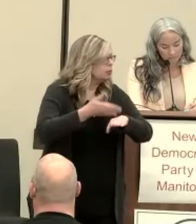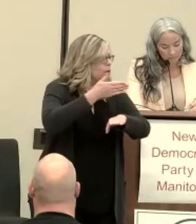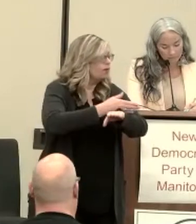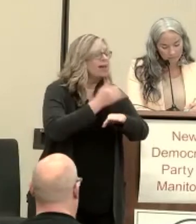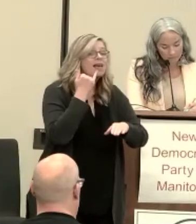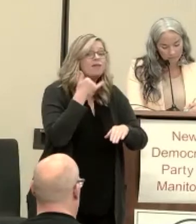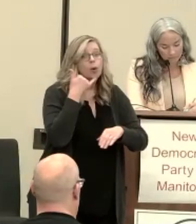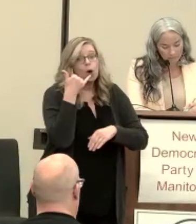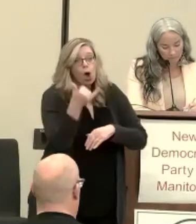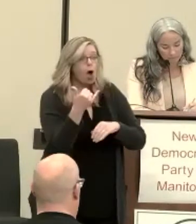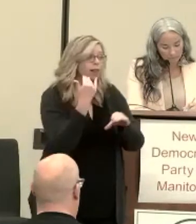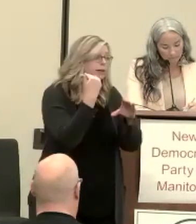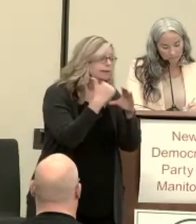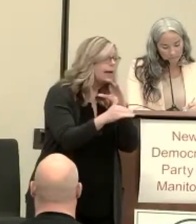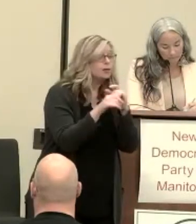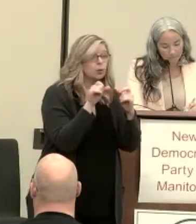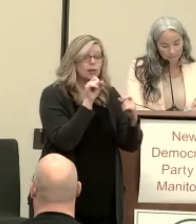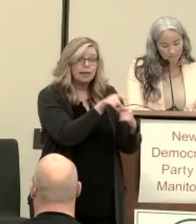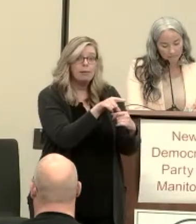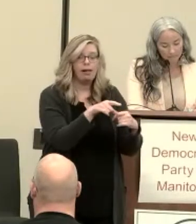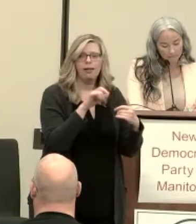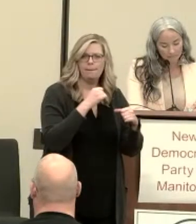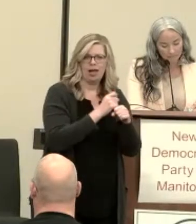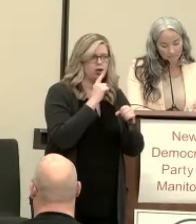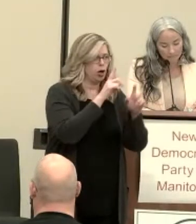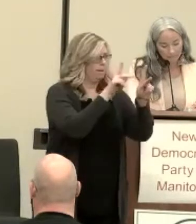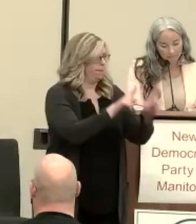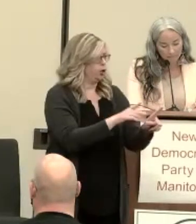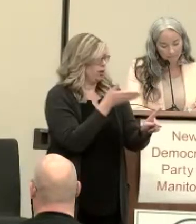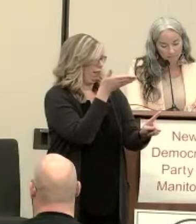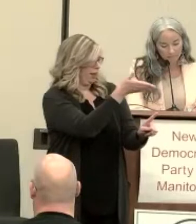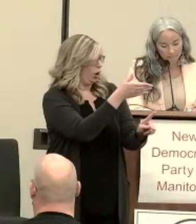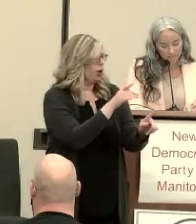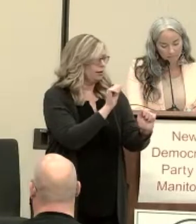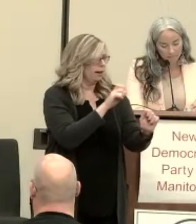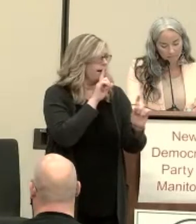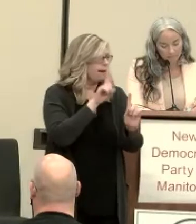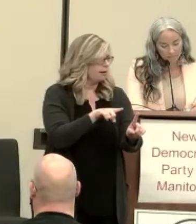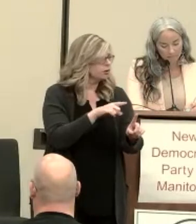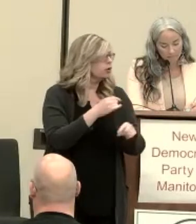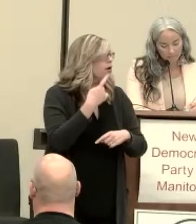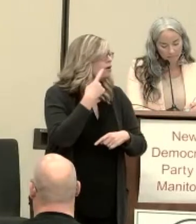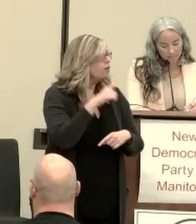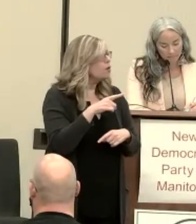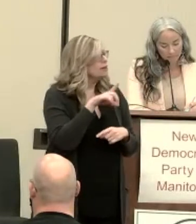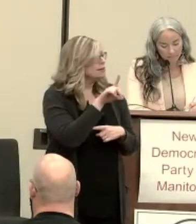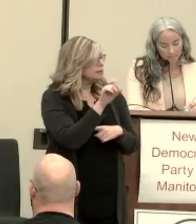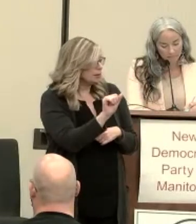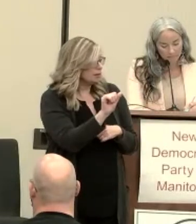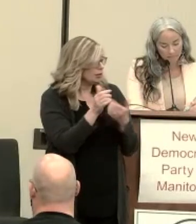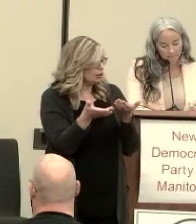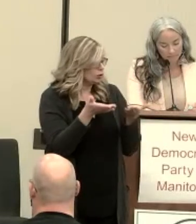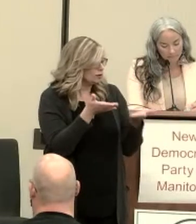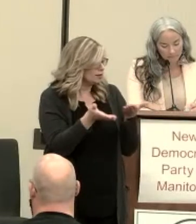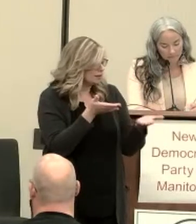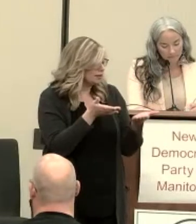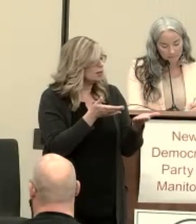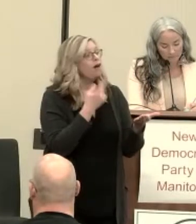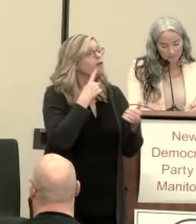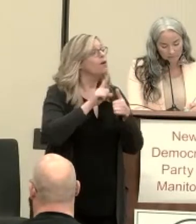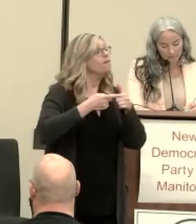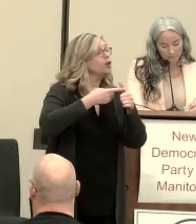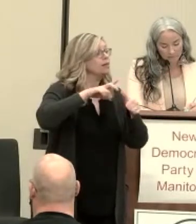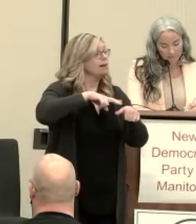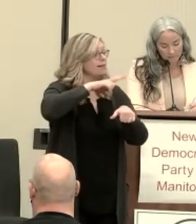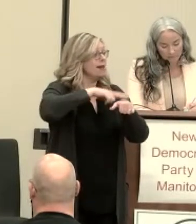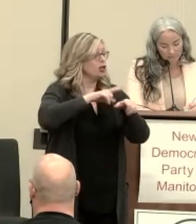or sending an email, that there's somebody on the other line to answer it. And when it comes to the disparities in disability services for First Nations,